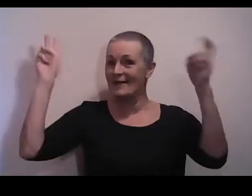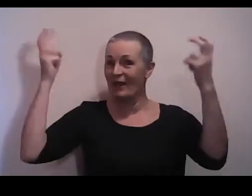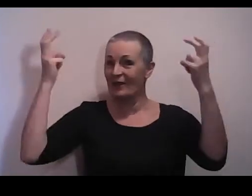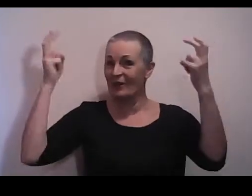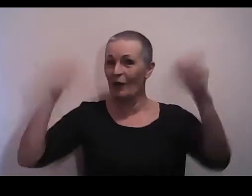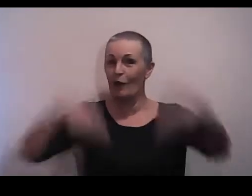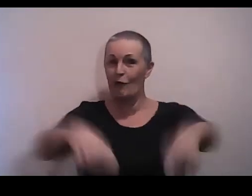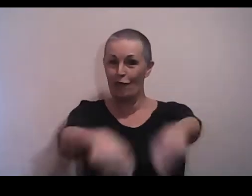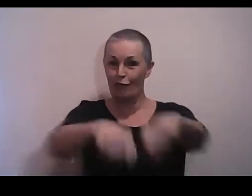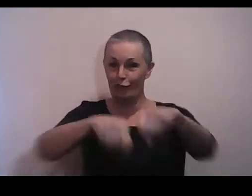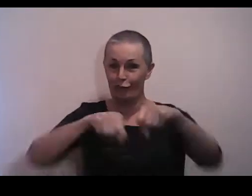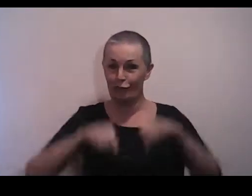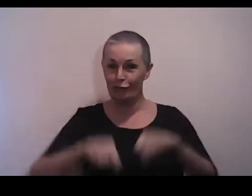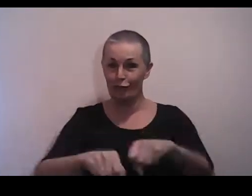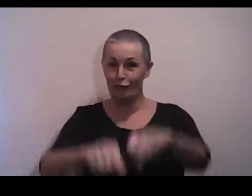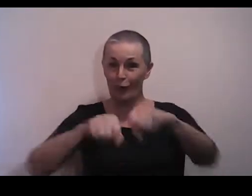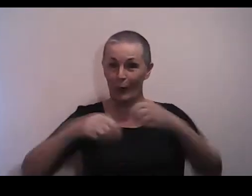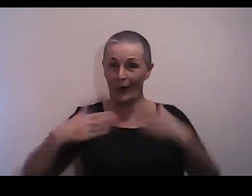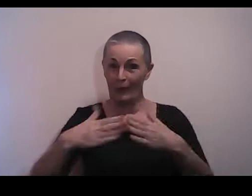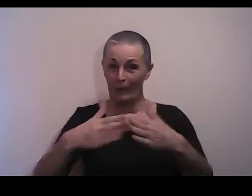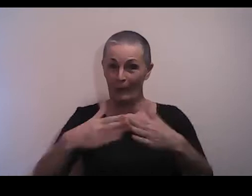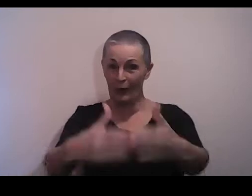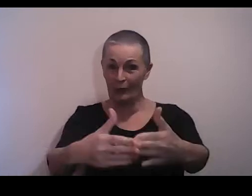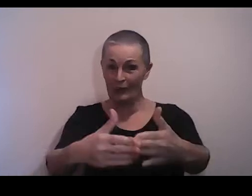Rowing the boat. That's what it's called.